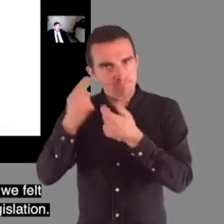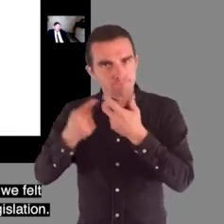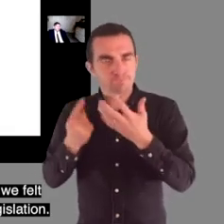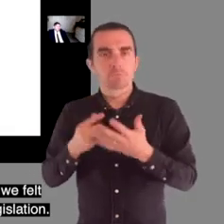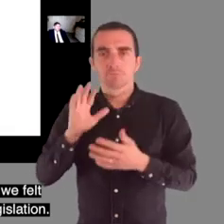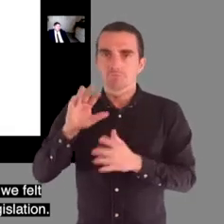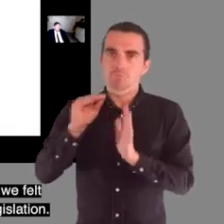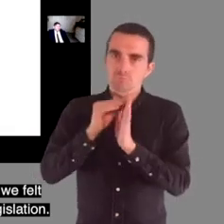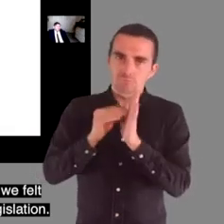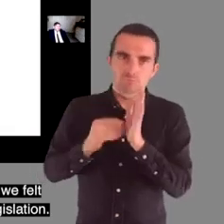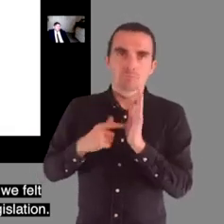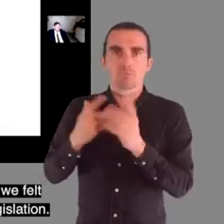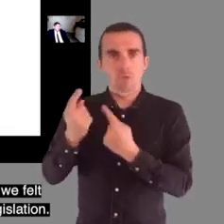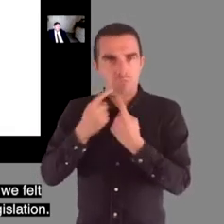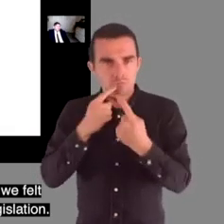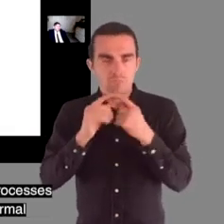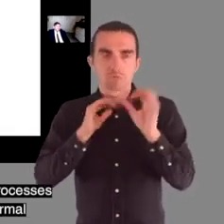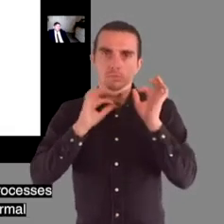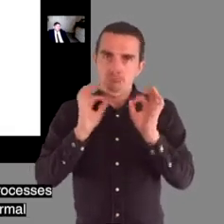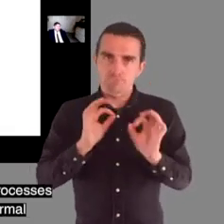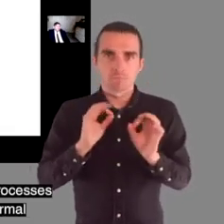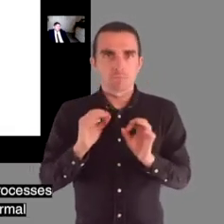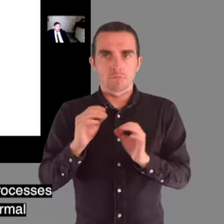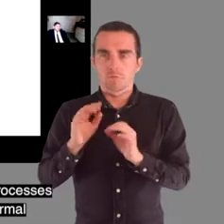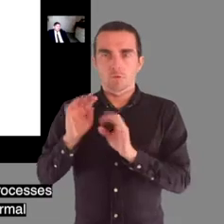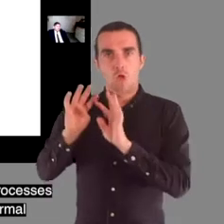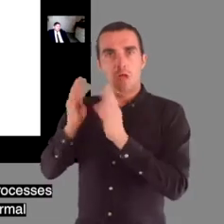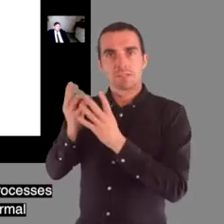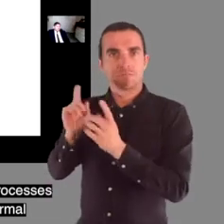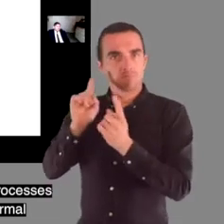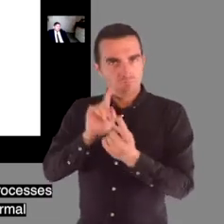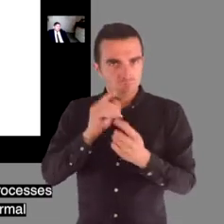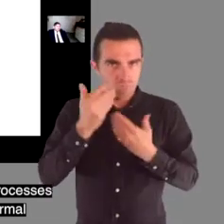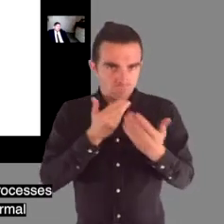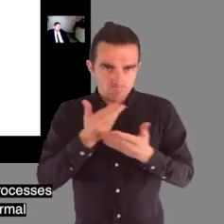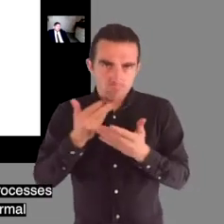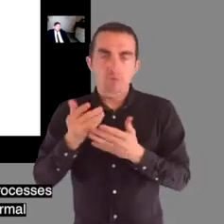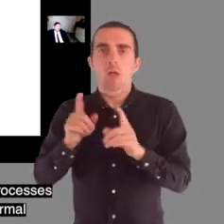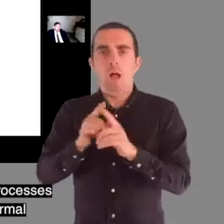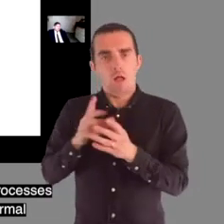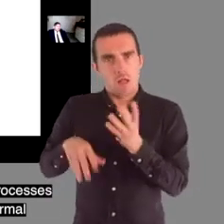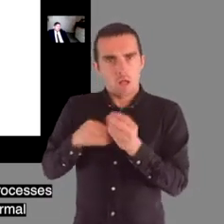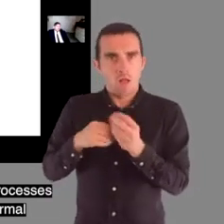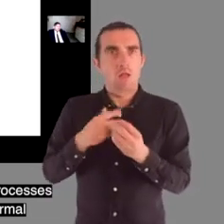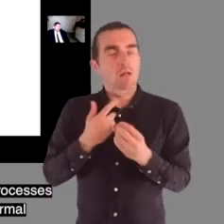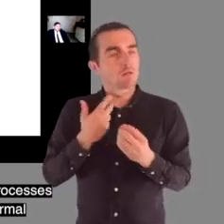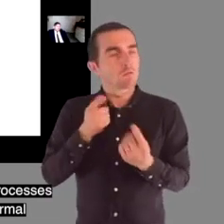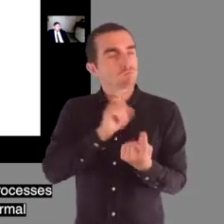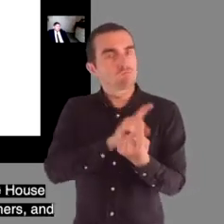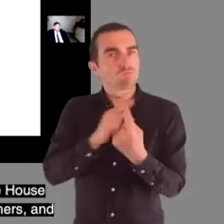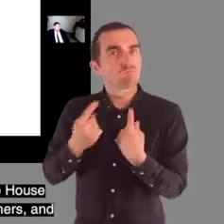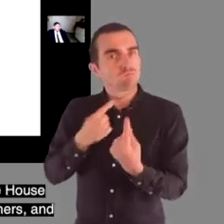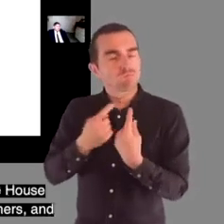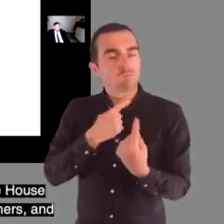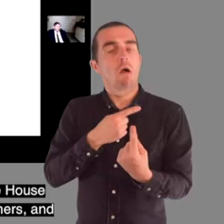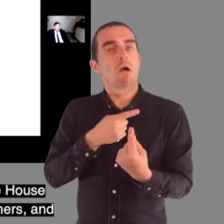felt needed to be improved in the legislation. We talked informal committee processes, but we also talked many informal